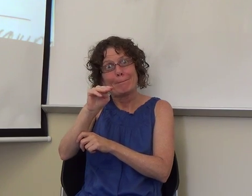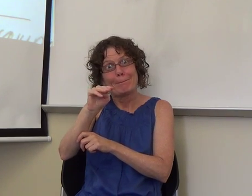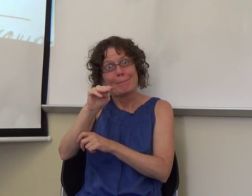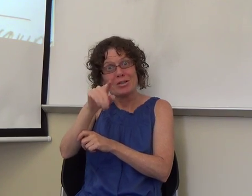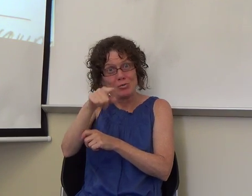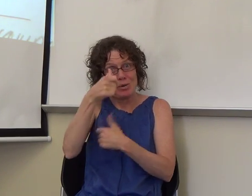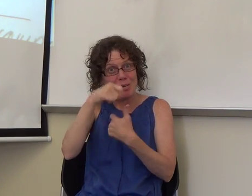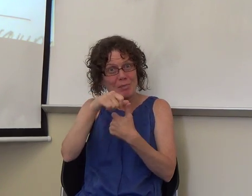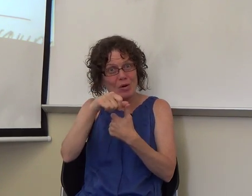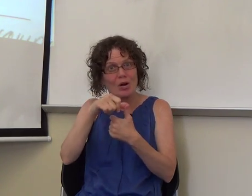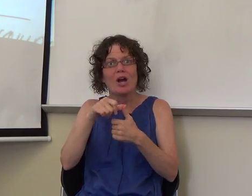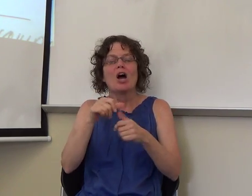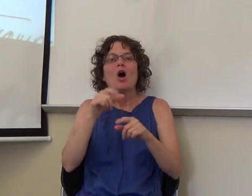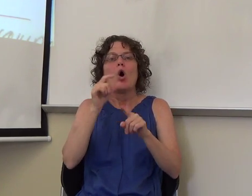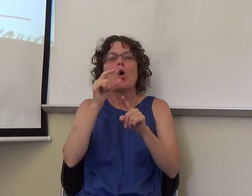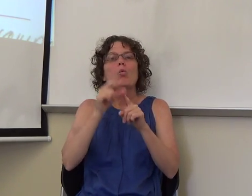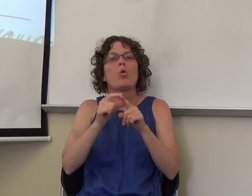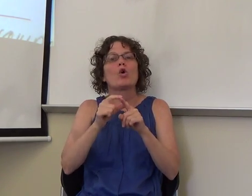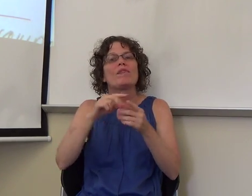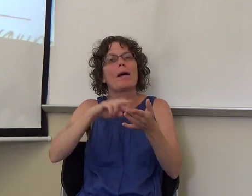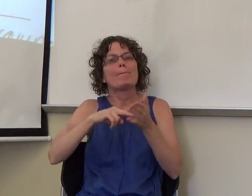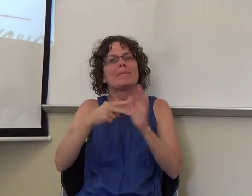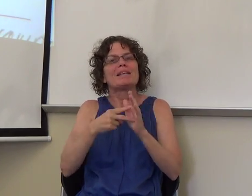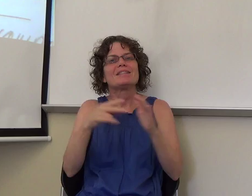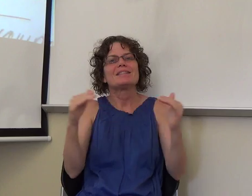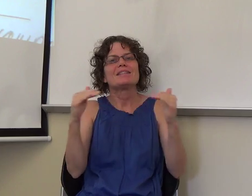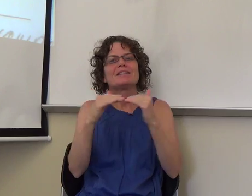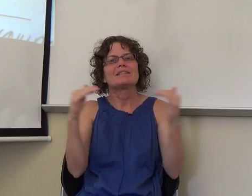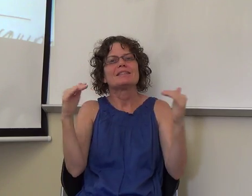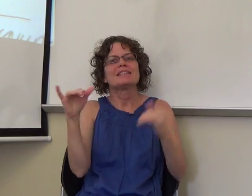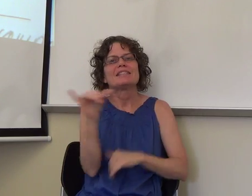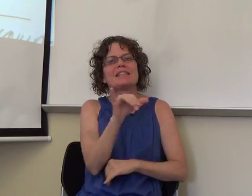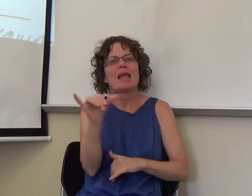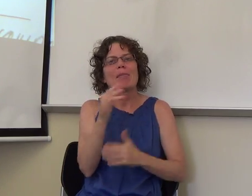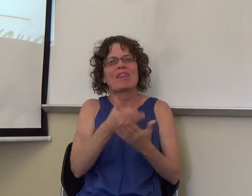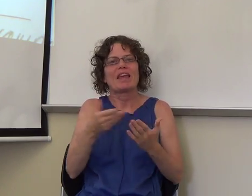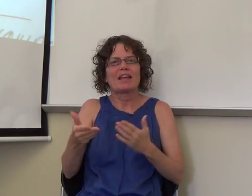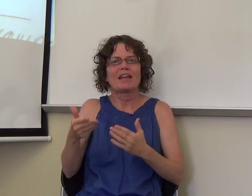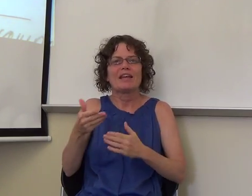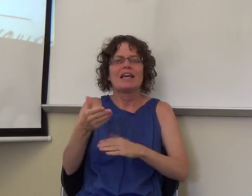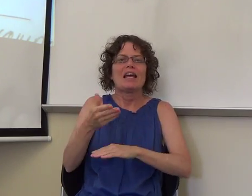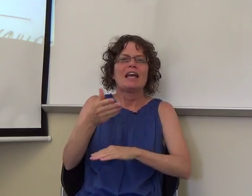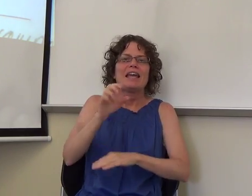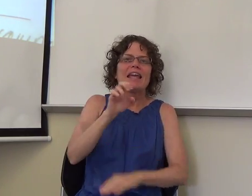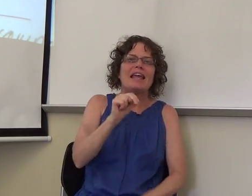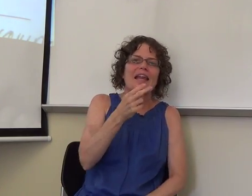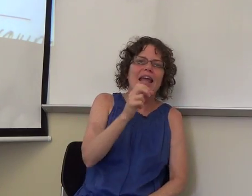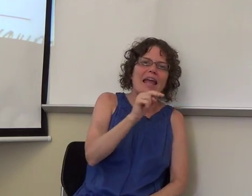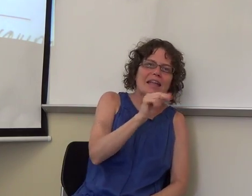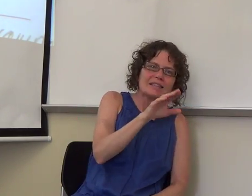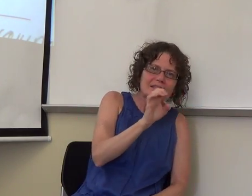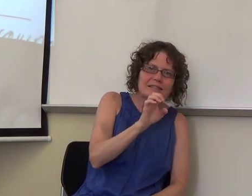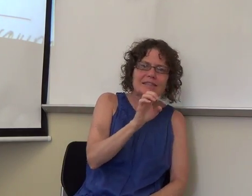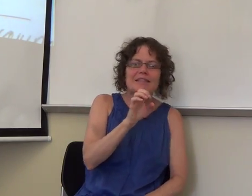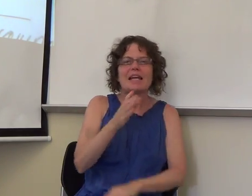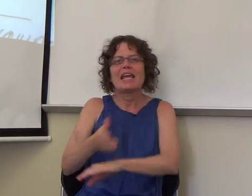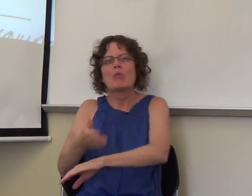that? word. A word that means the same thing, enhance, improve. Try to go for short